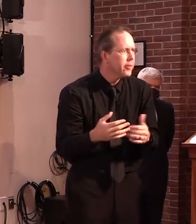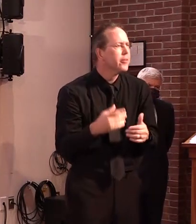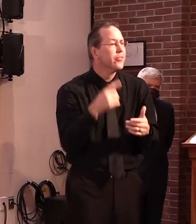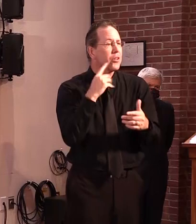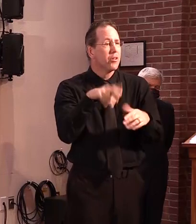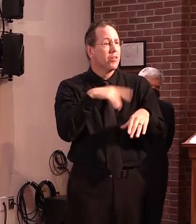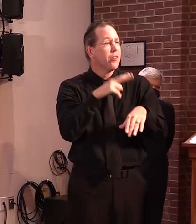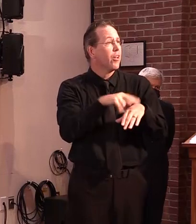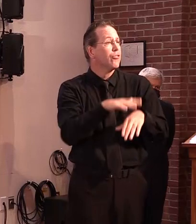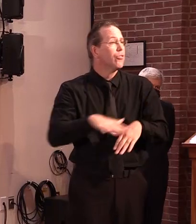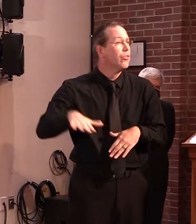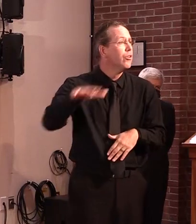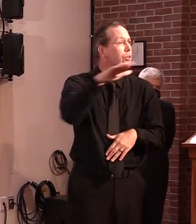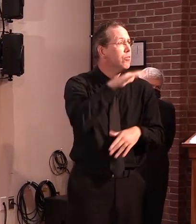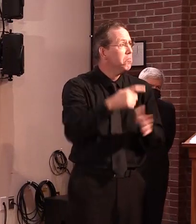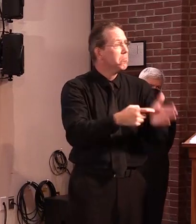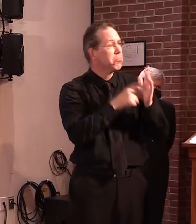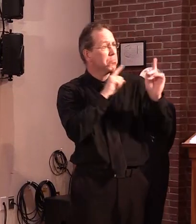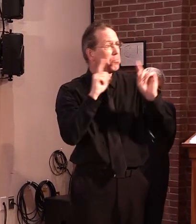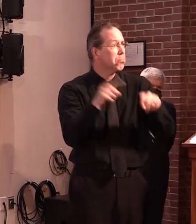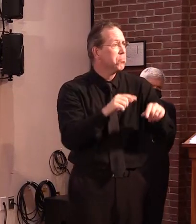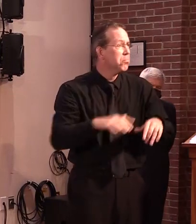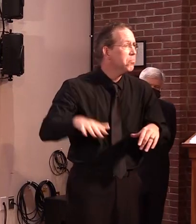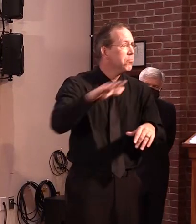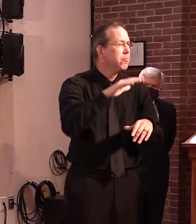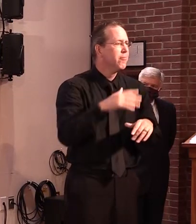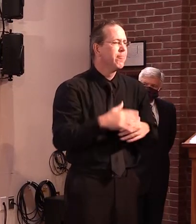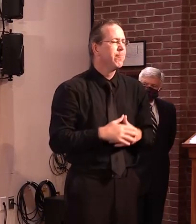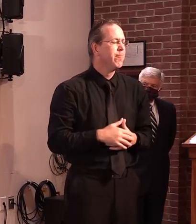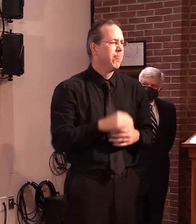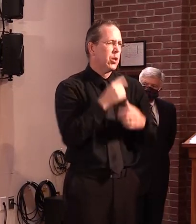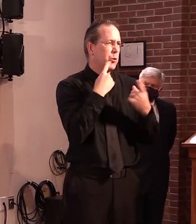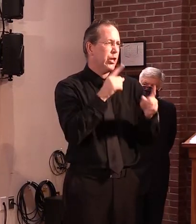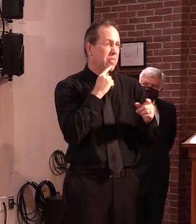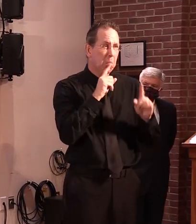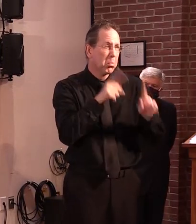mandate probably would not work.